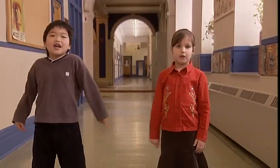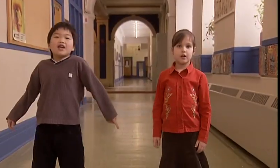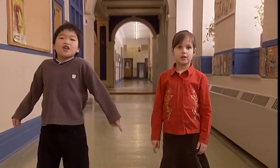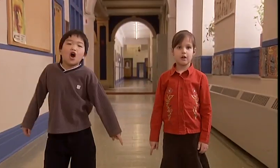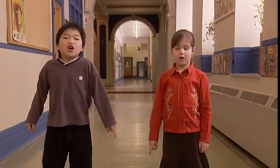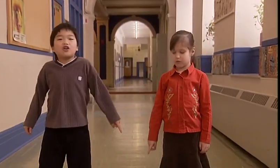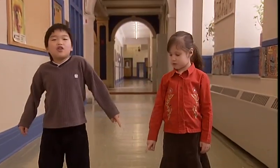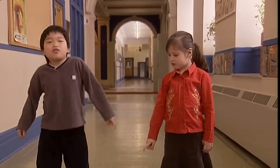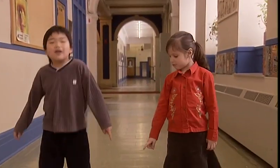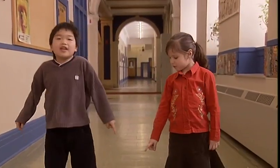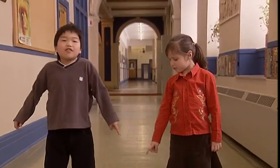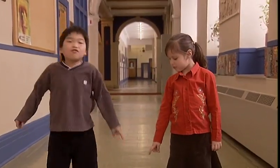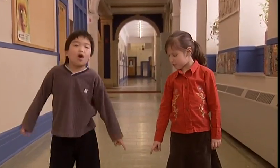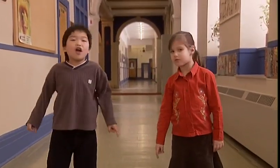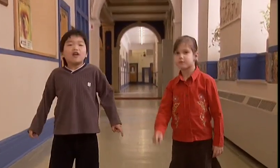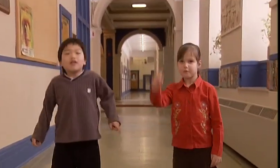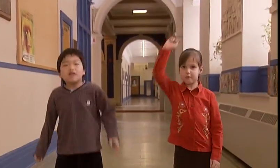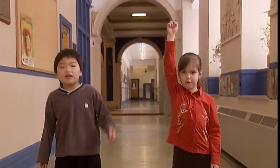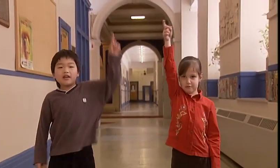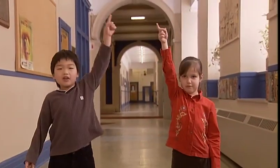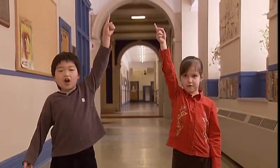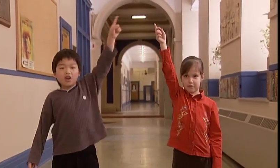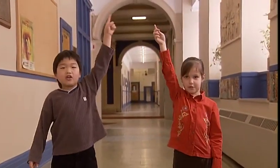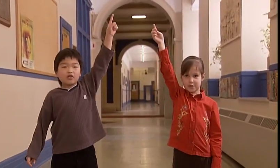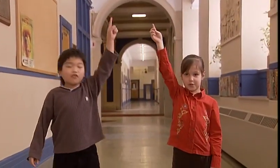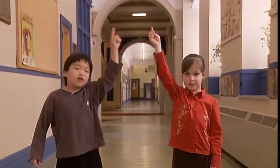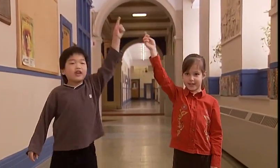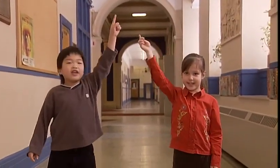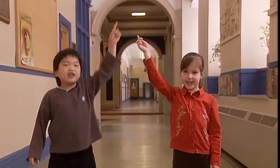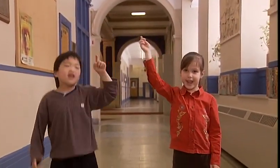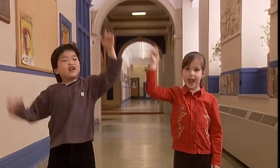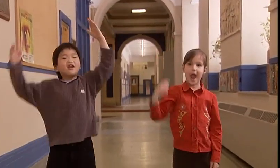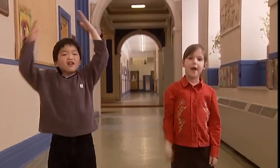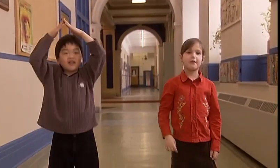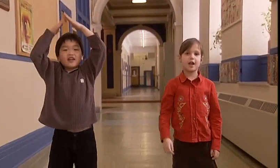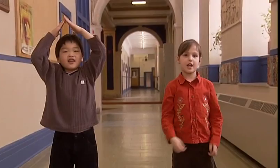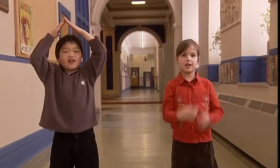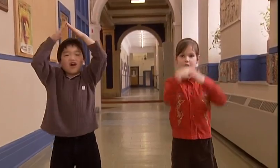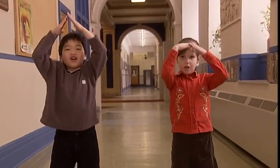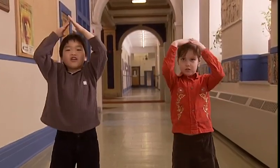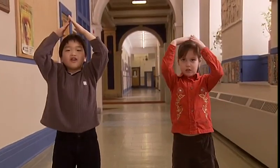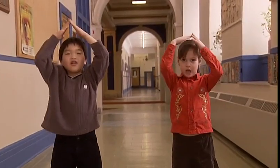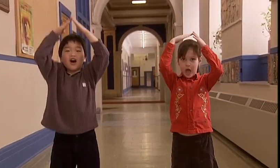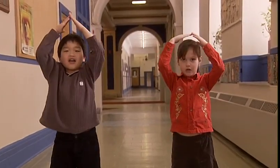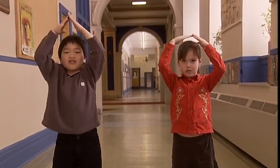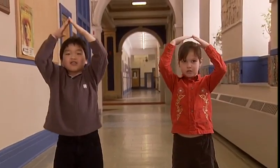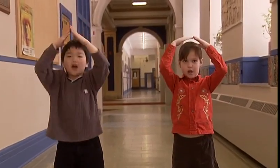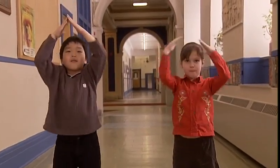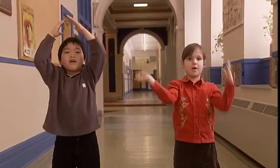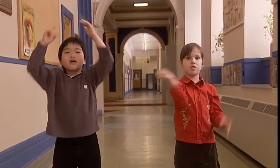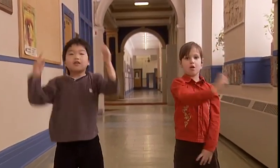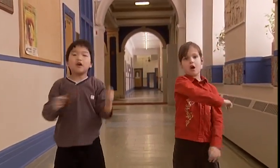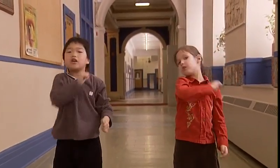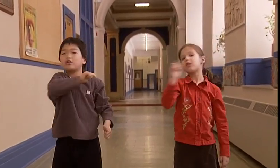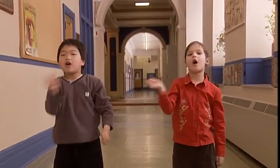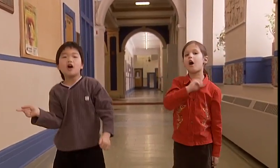Rain on the green grass, rain on the tree. Rain on the housetops, but not on